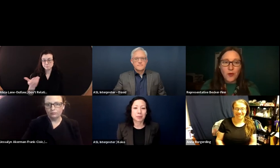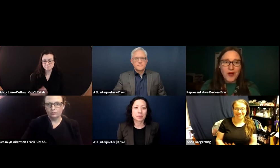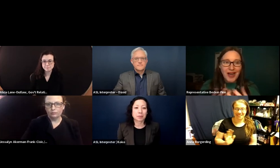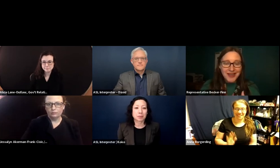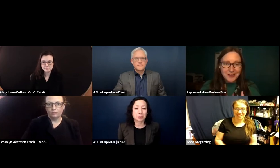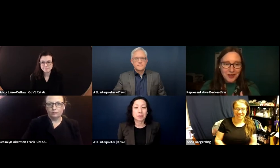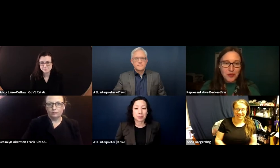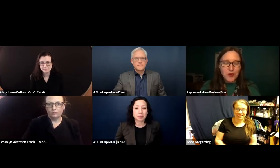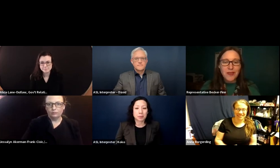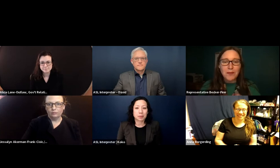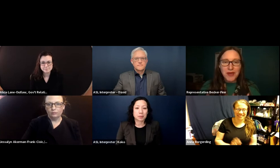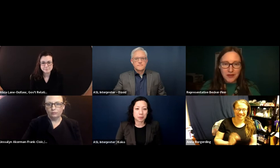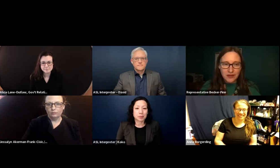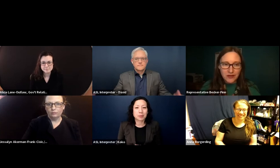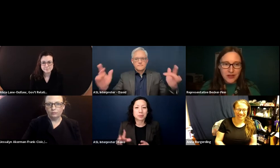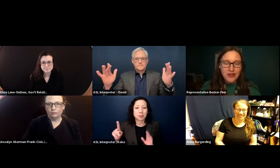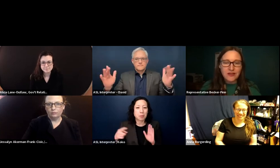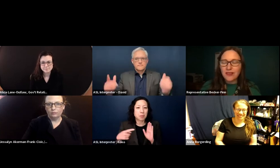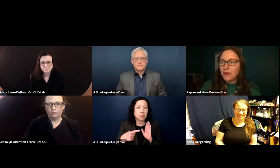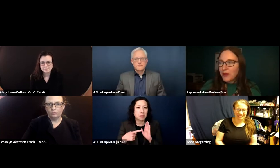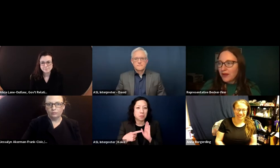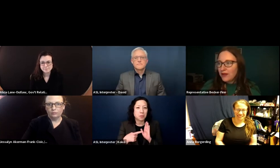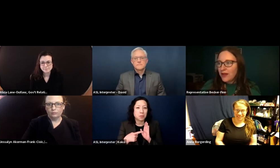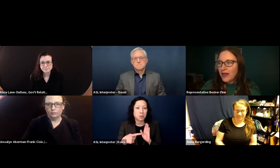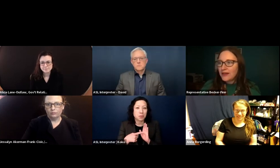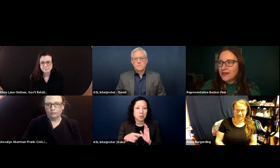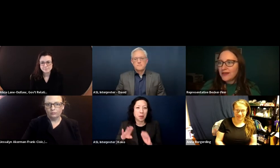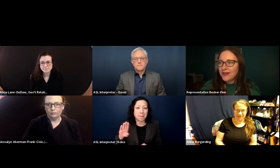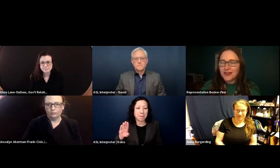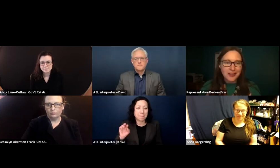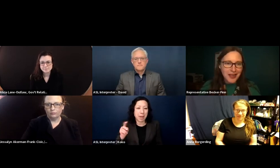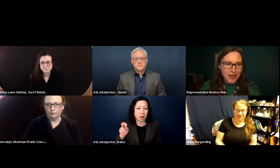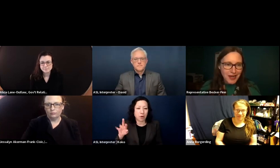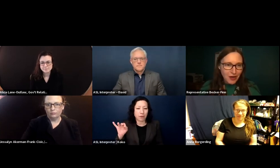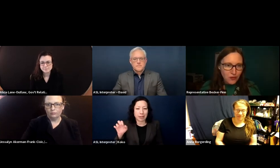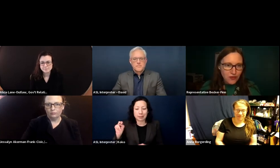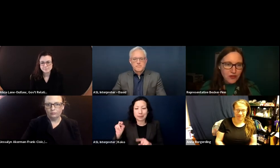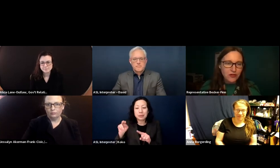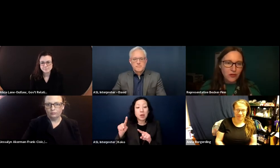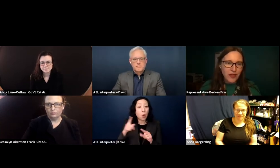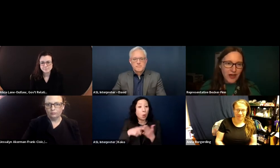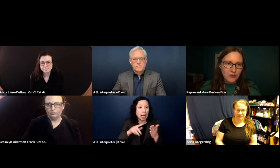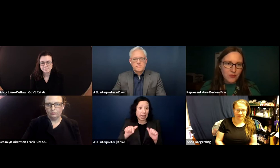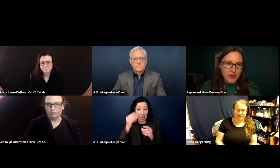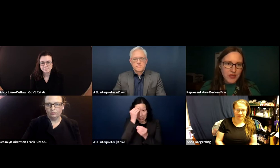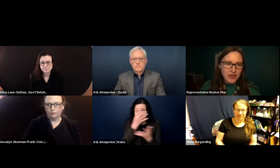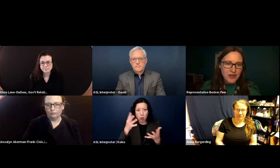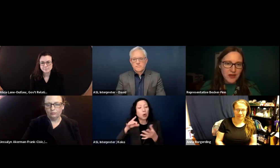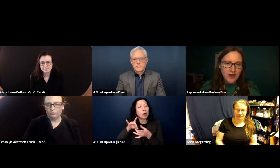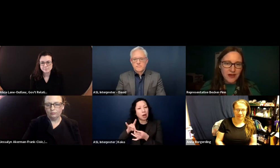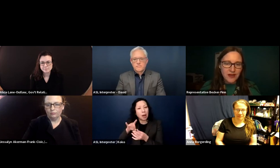So what I can tell you in the bill is that the bill doesn't lay that out. So that would